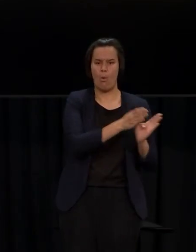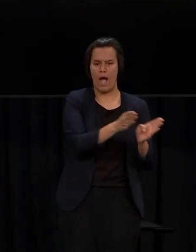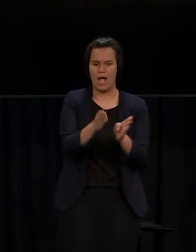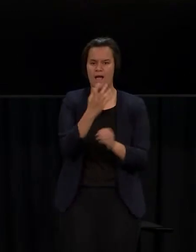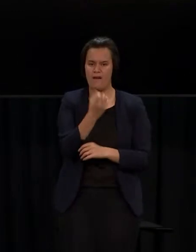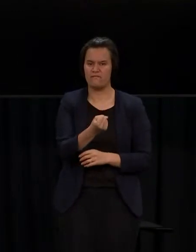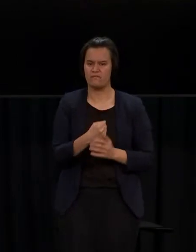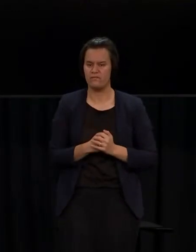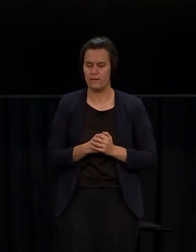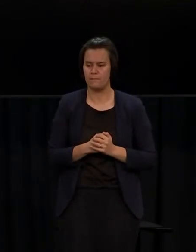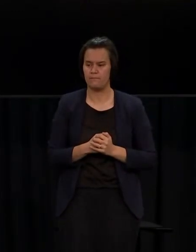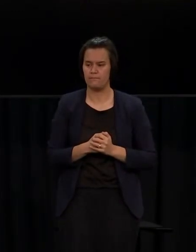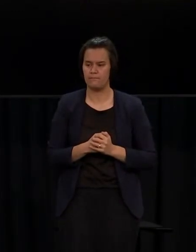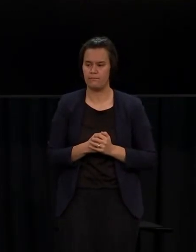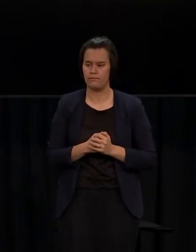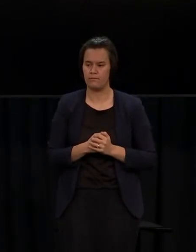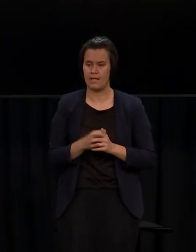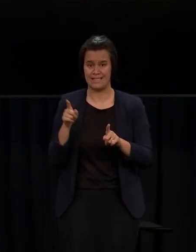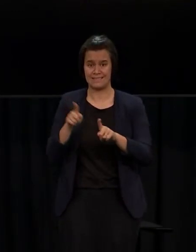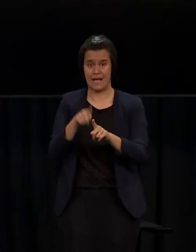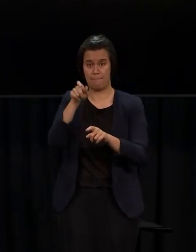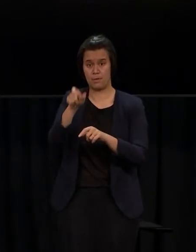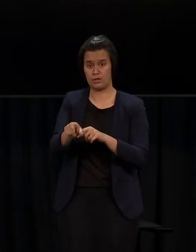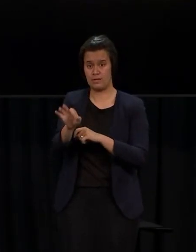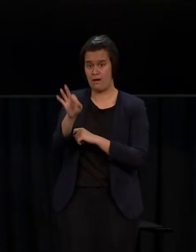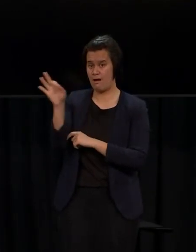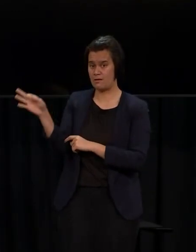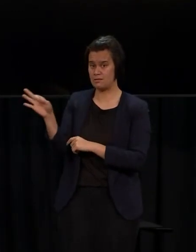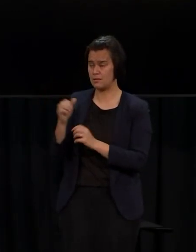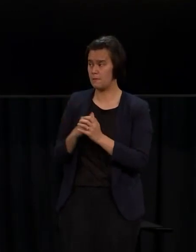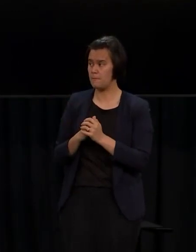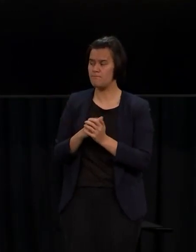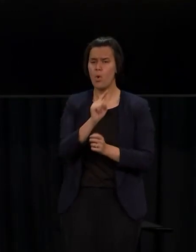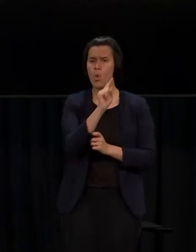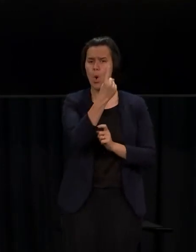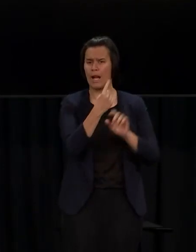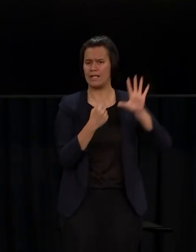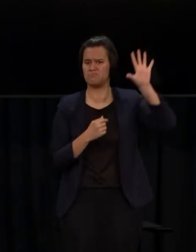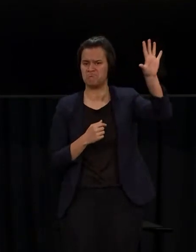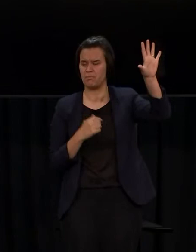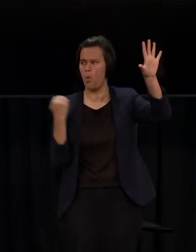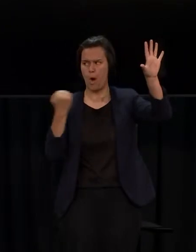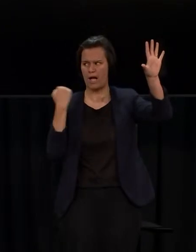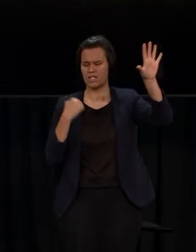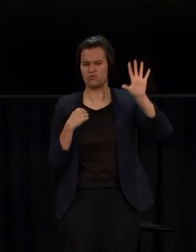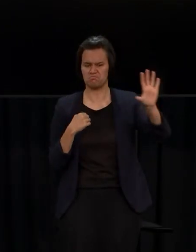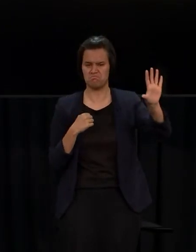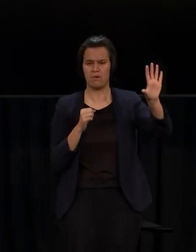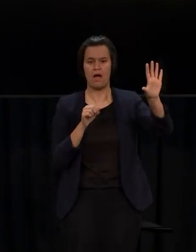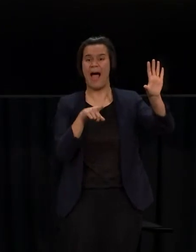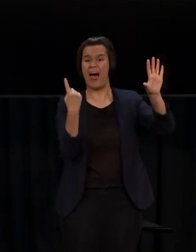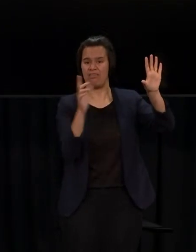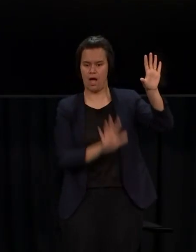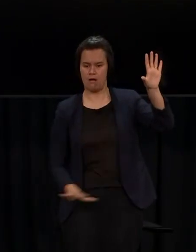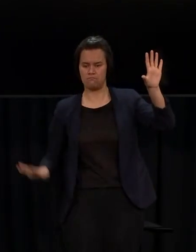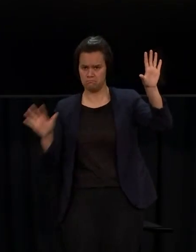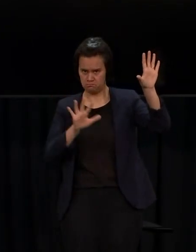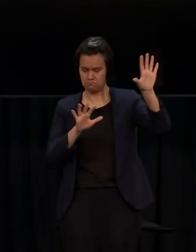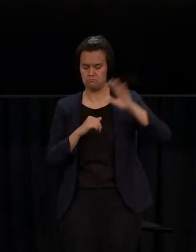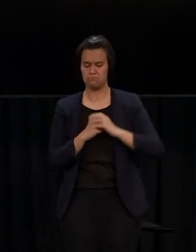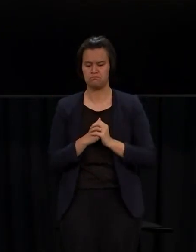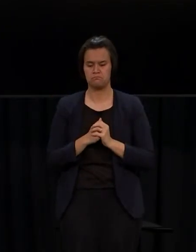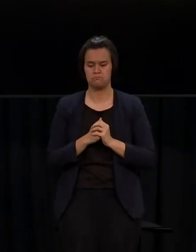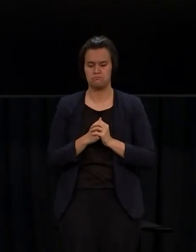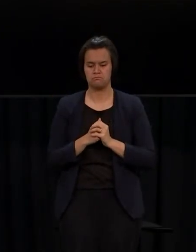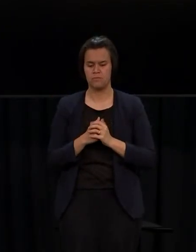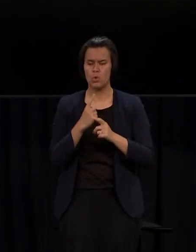of the things that you have at the moment is that you, with I guess outside of Auckland and the Waikato, in terms of getting vaccinated,